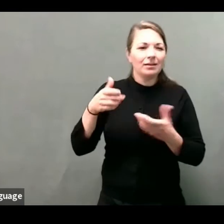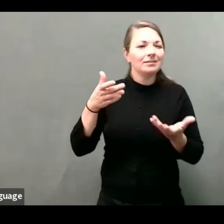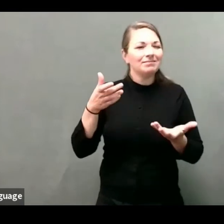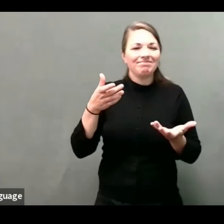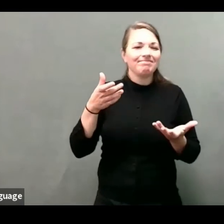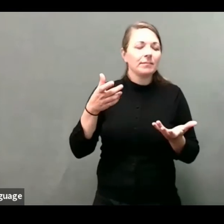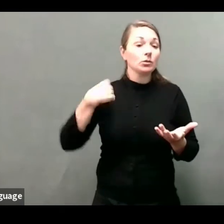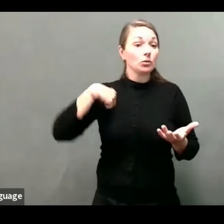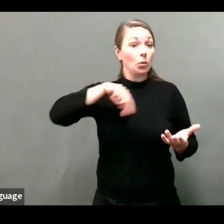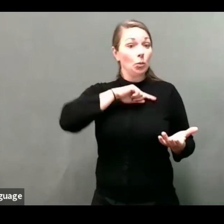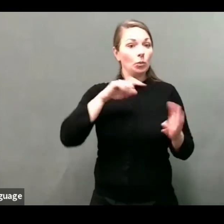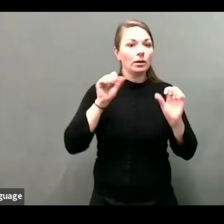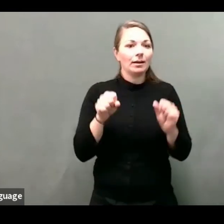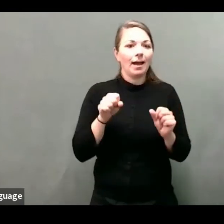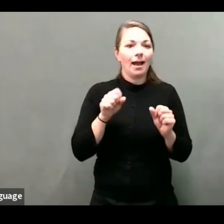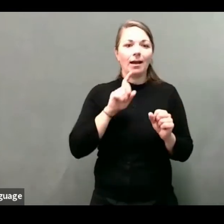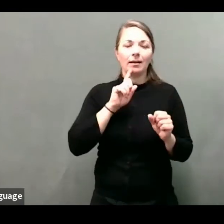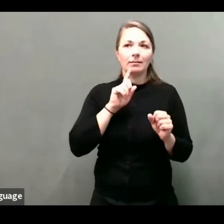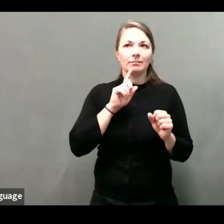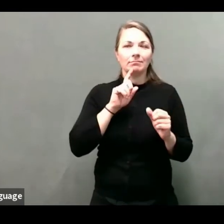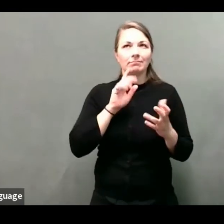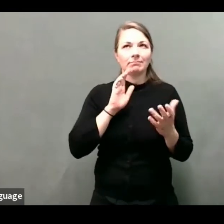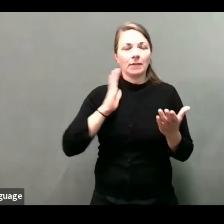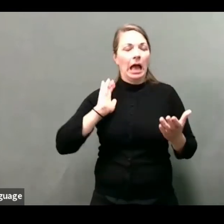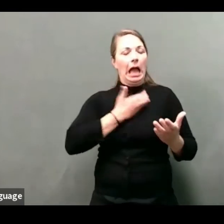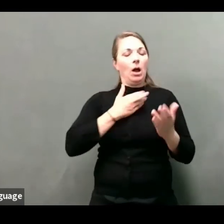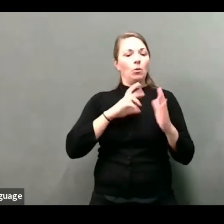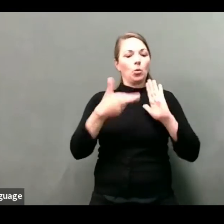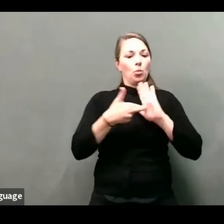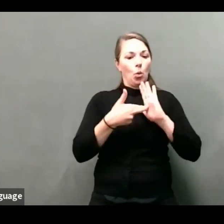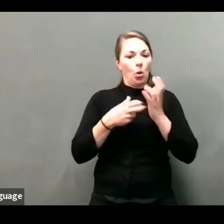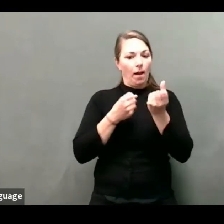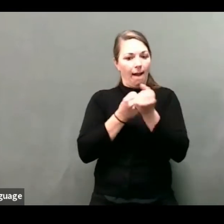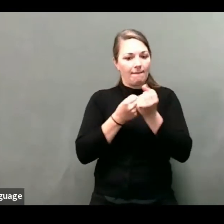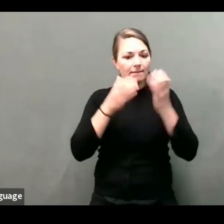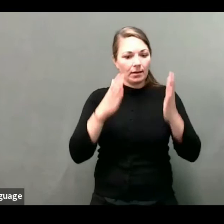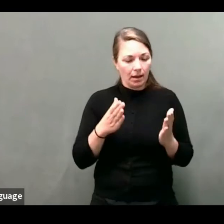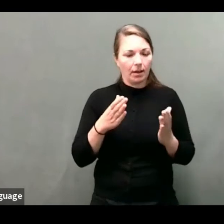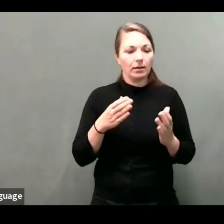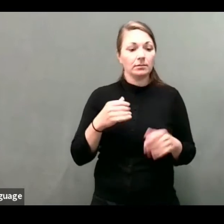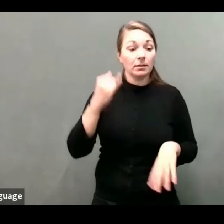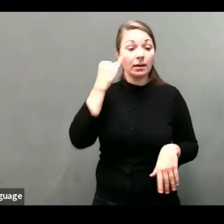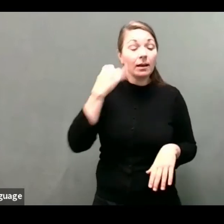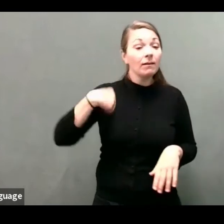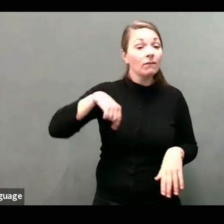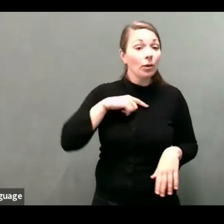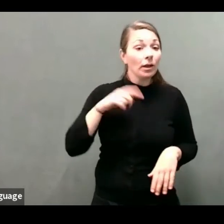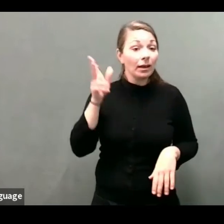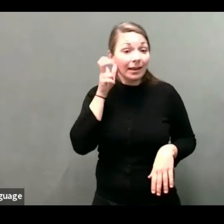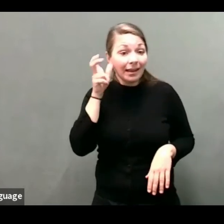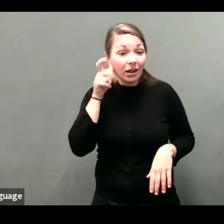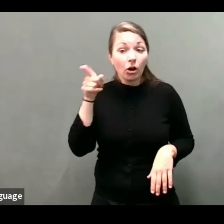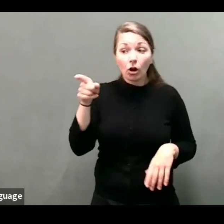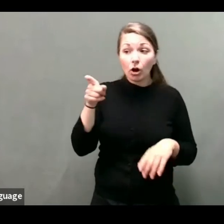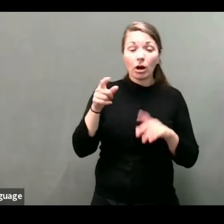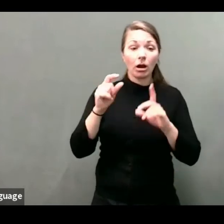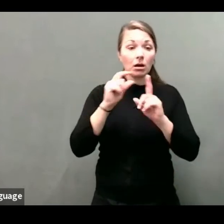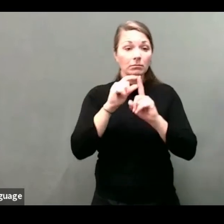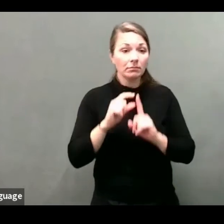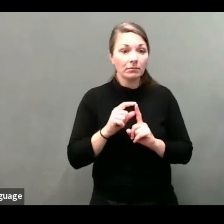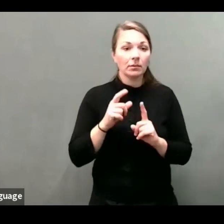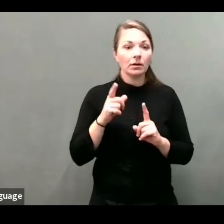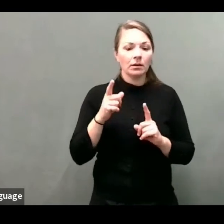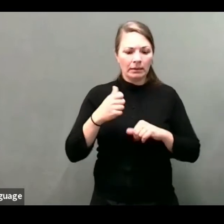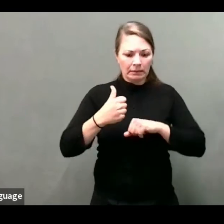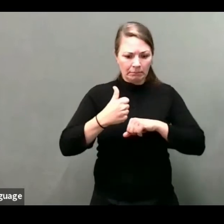there's a lot that we can do as advocates to redirect anything we hear a survivor blaming themselves for, so